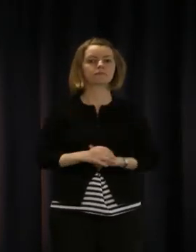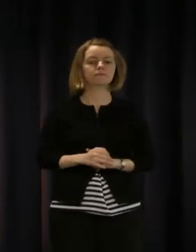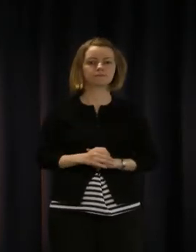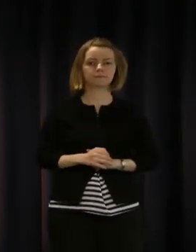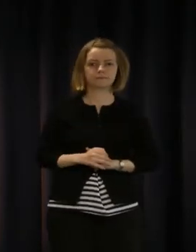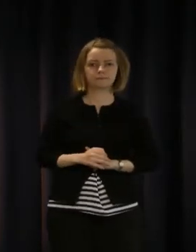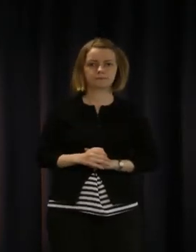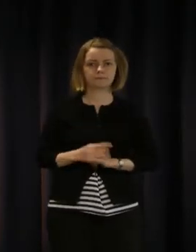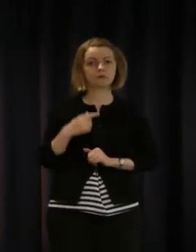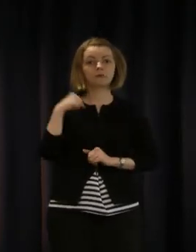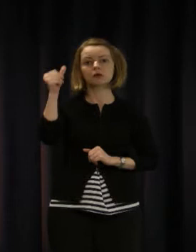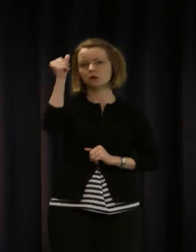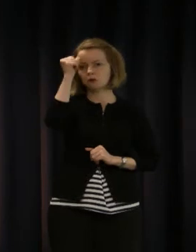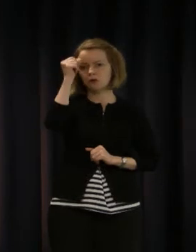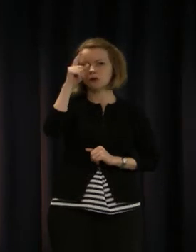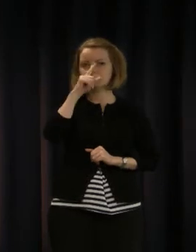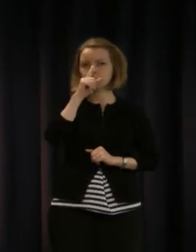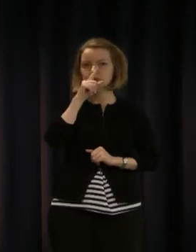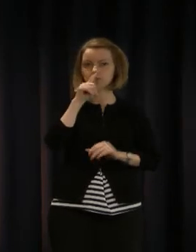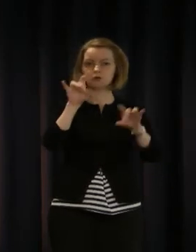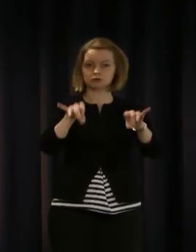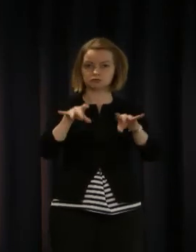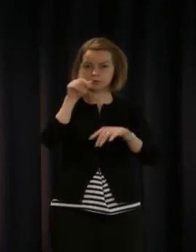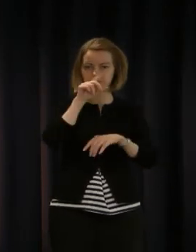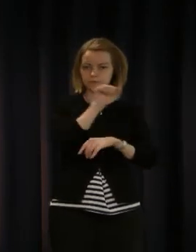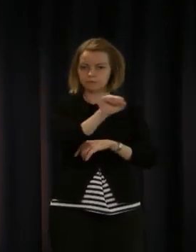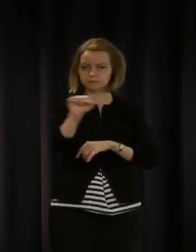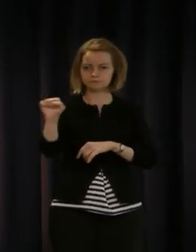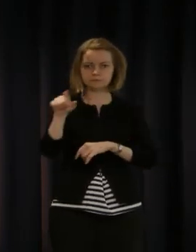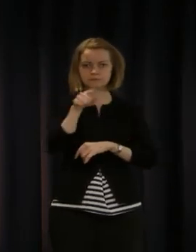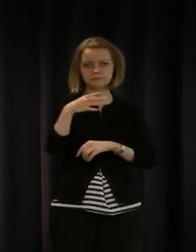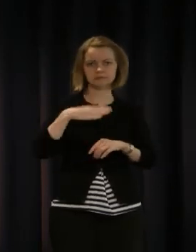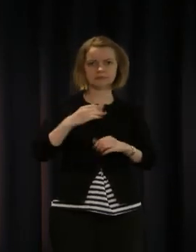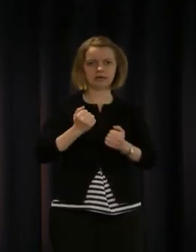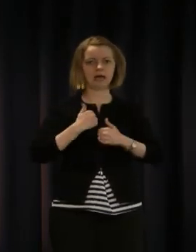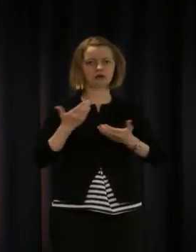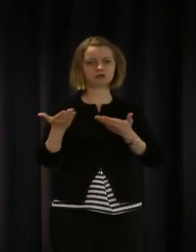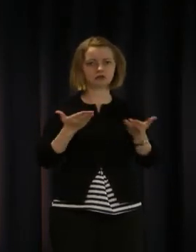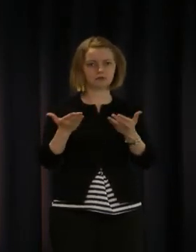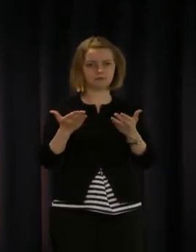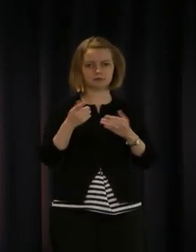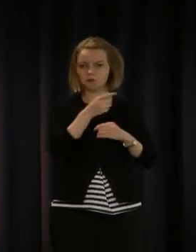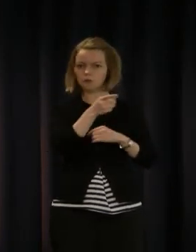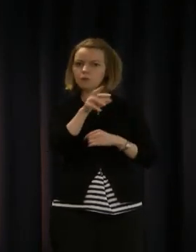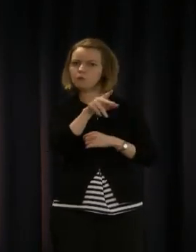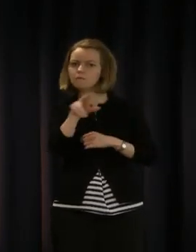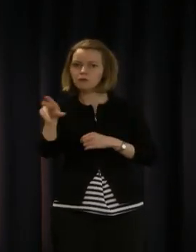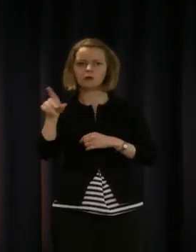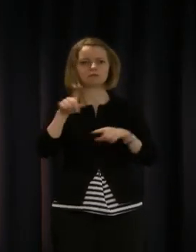We recognise that the needs of Australians using our services can differ.